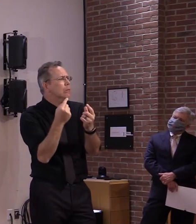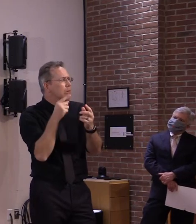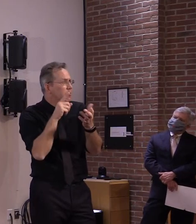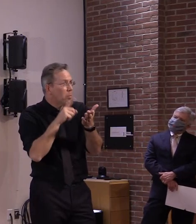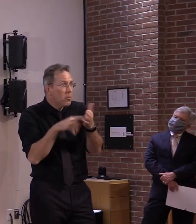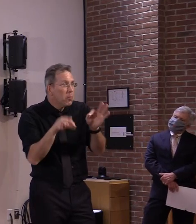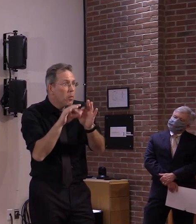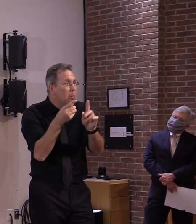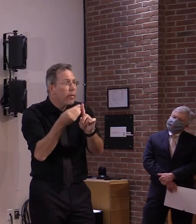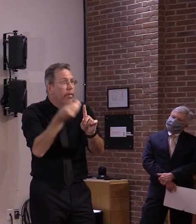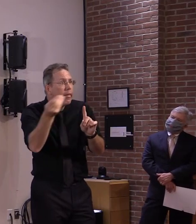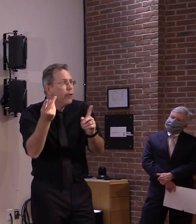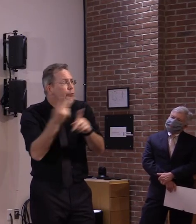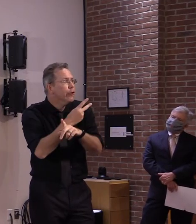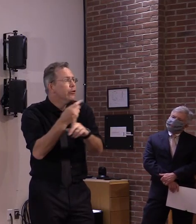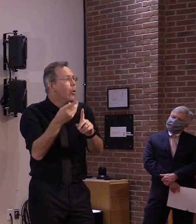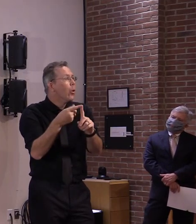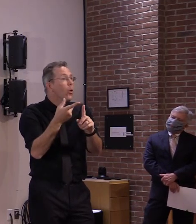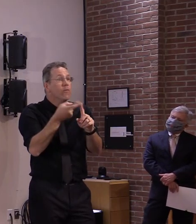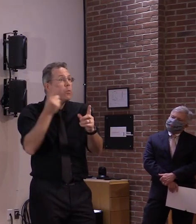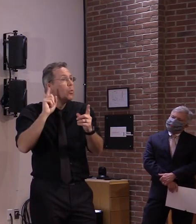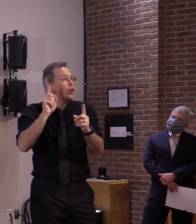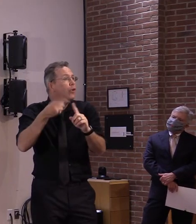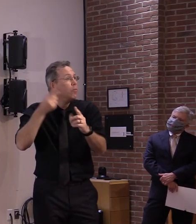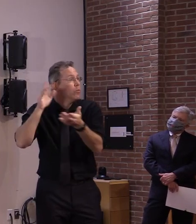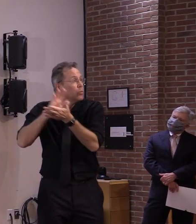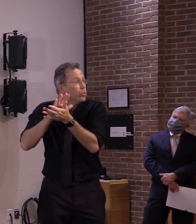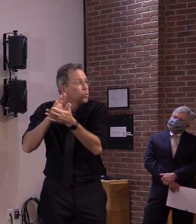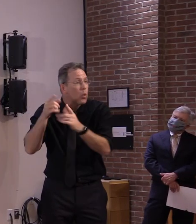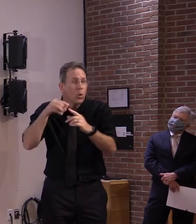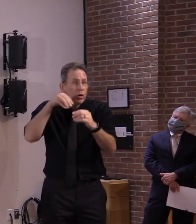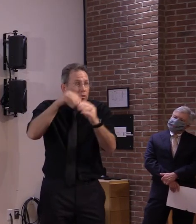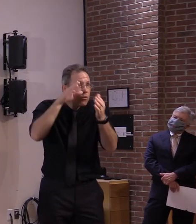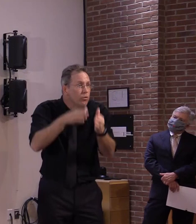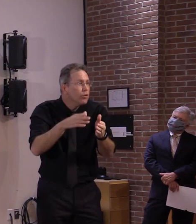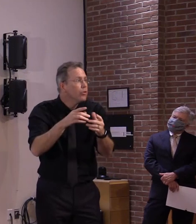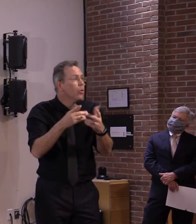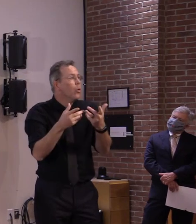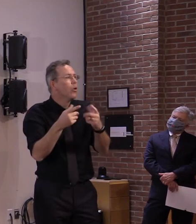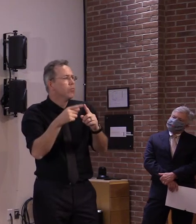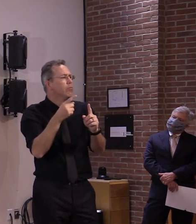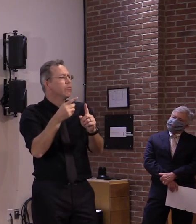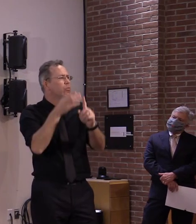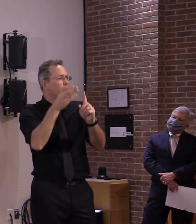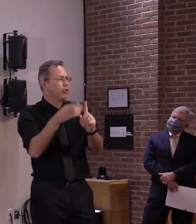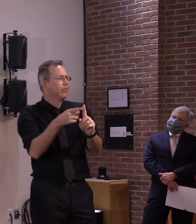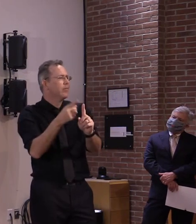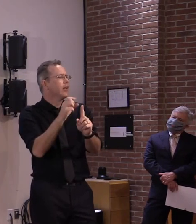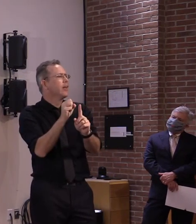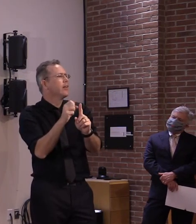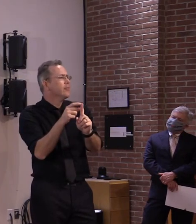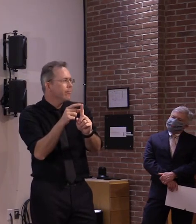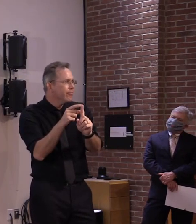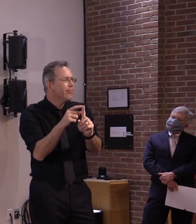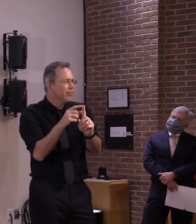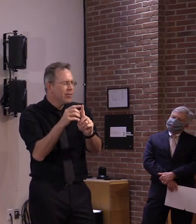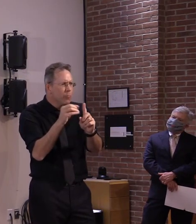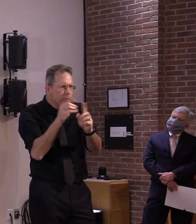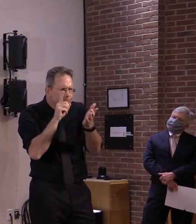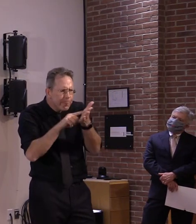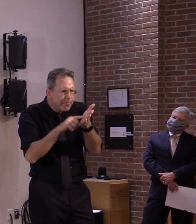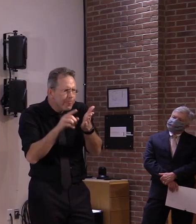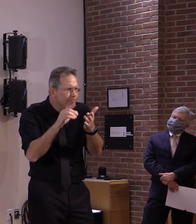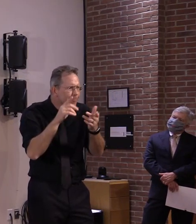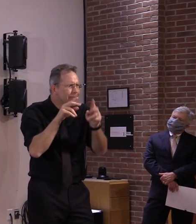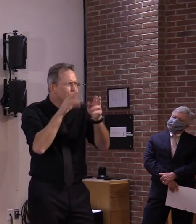school community. So that obviously is going to involve a lot of investigation because of the necessity to keep